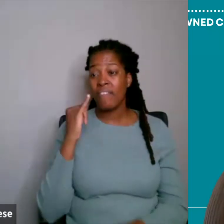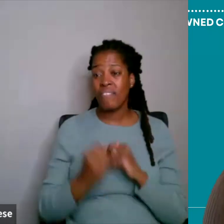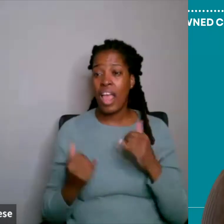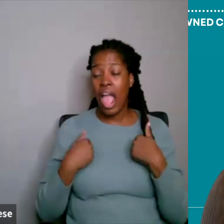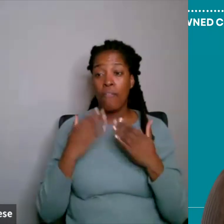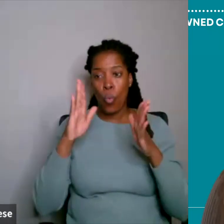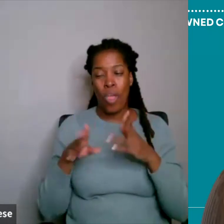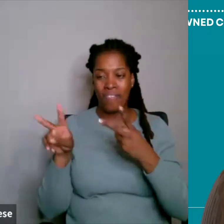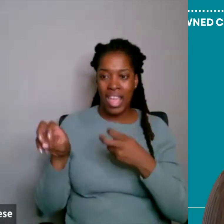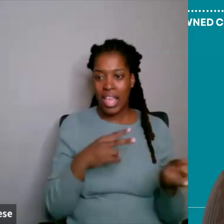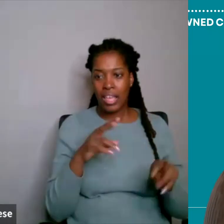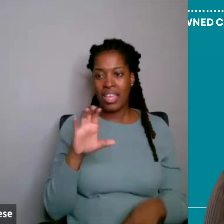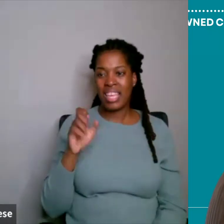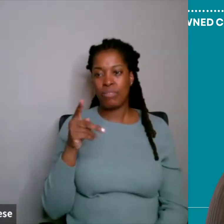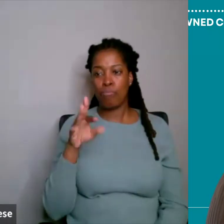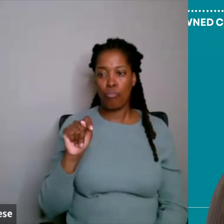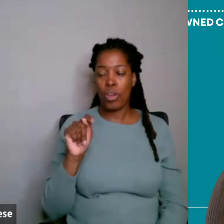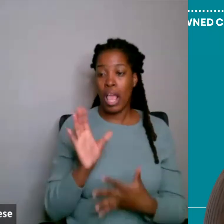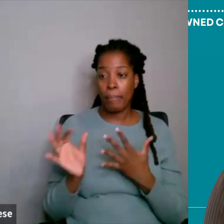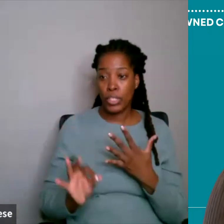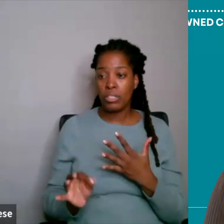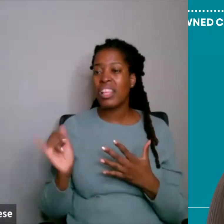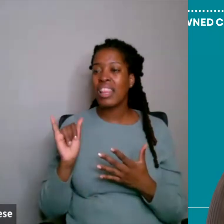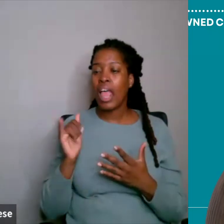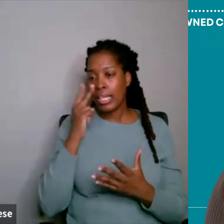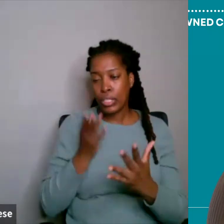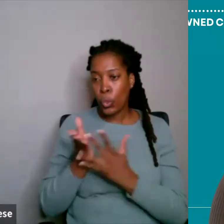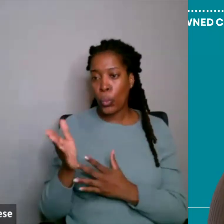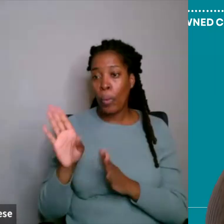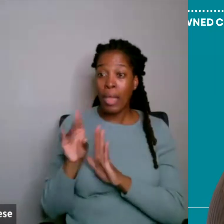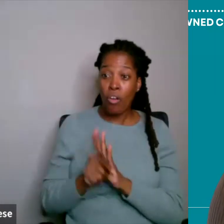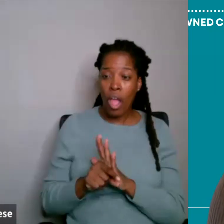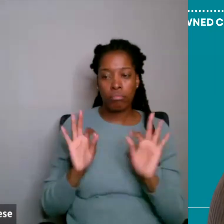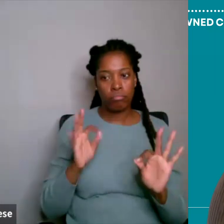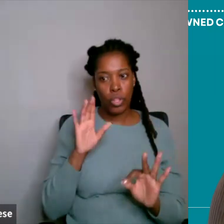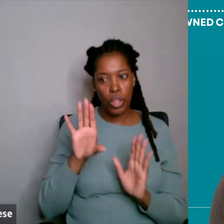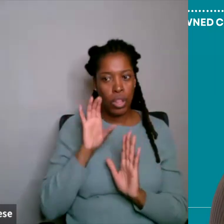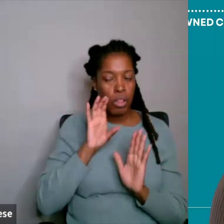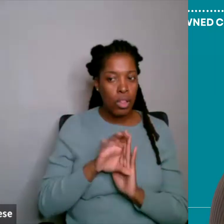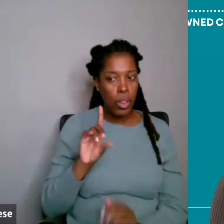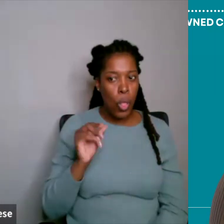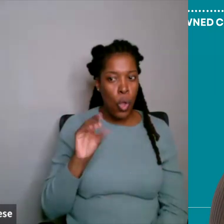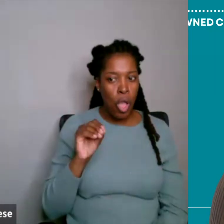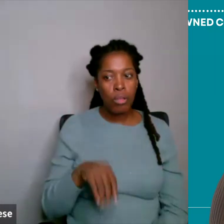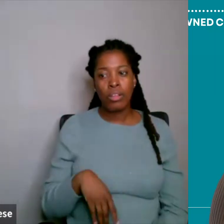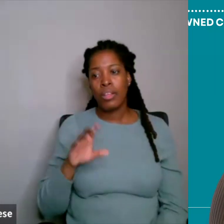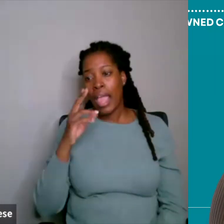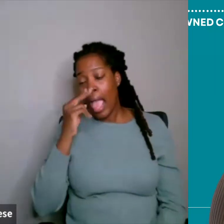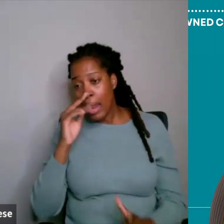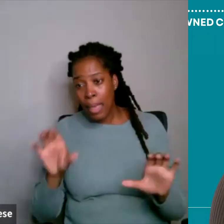options like transparent backgrounds, which are great for logos. There's also animation and various other file types available.